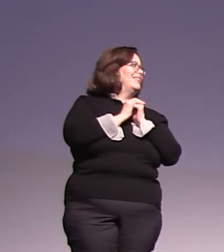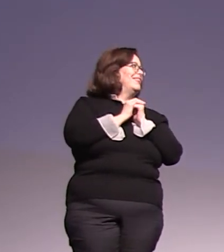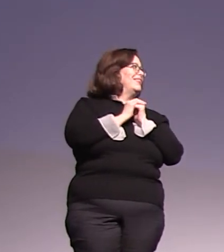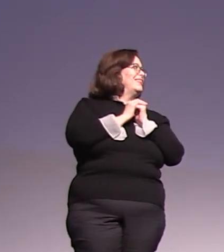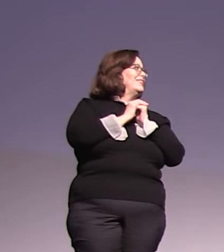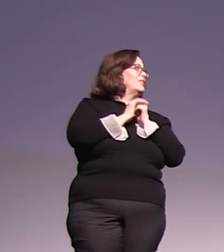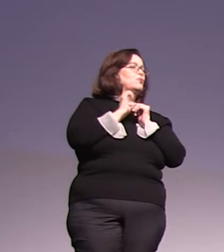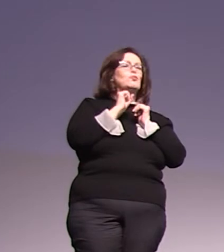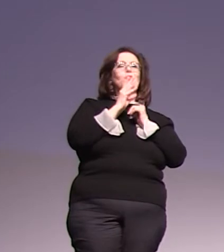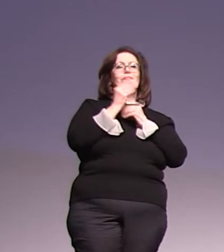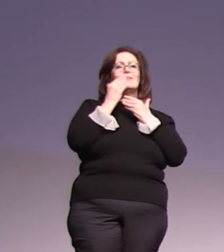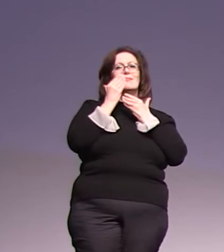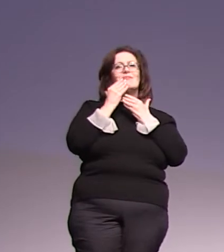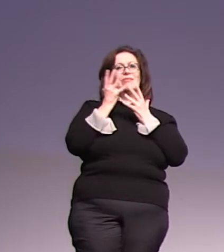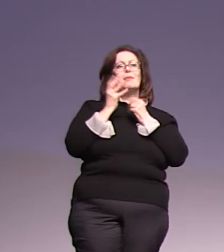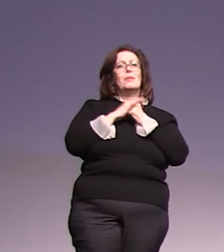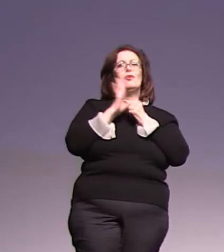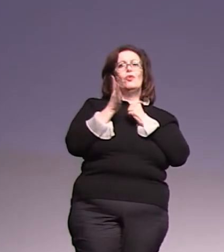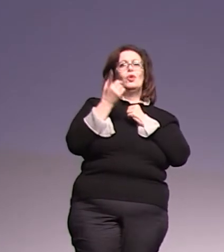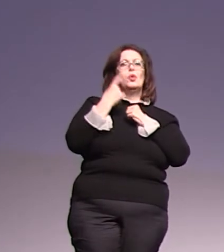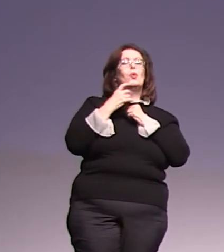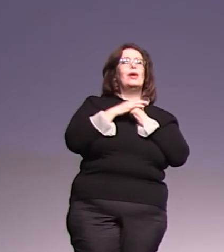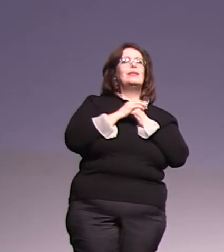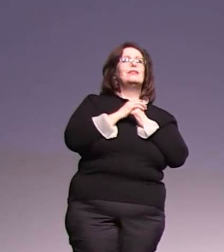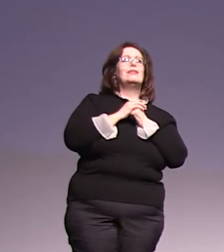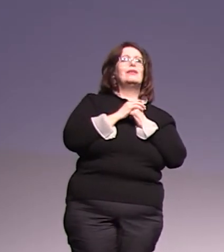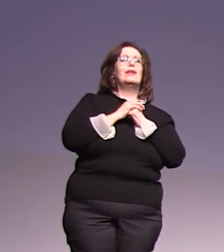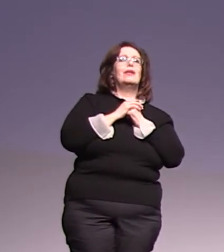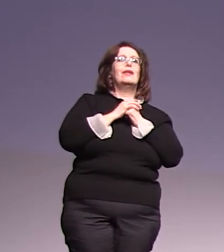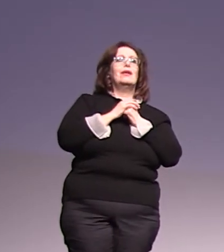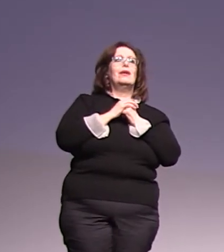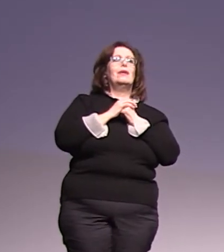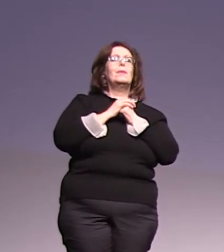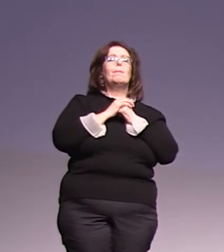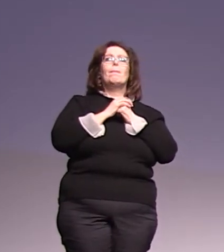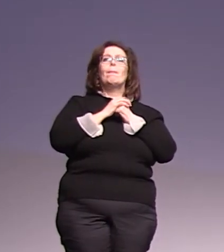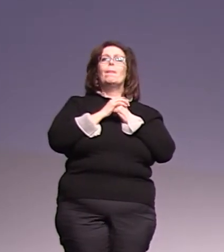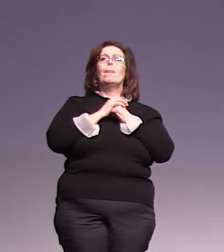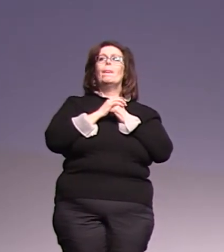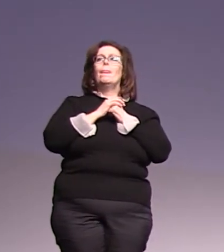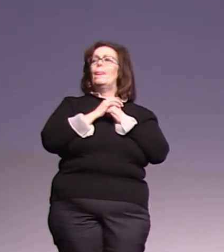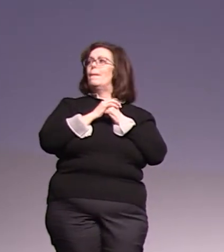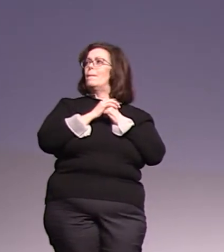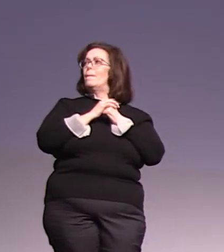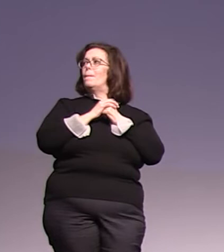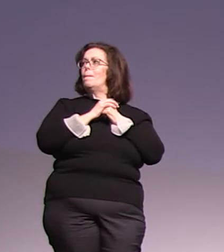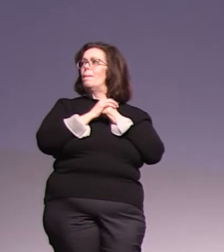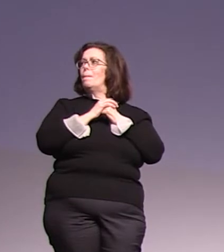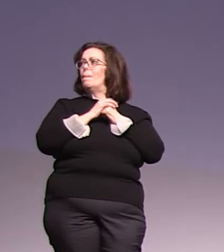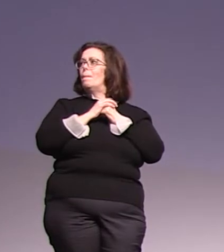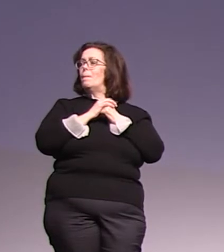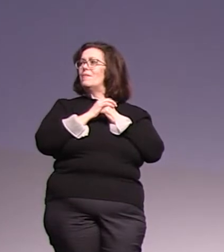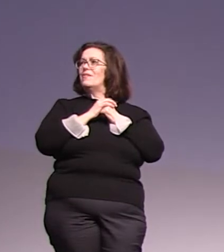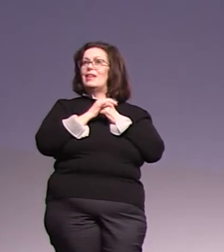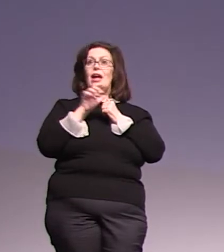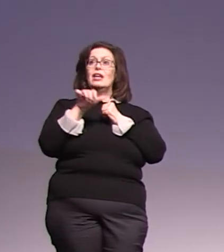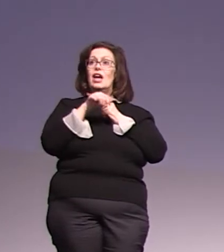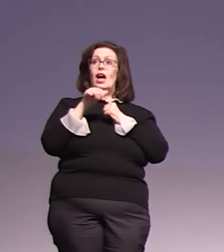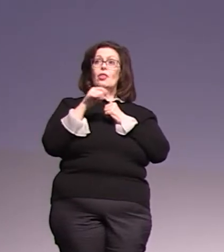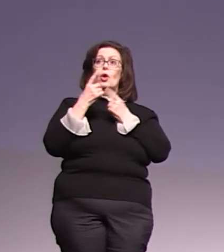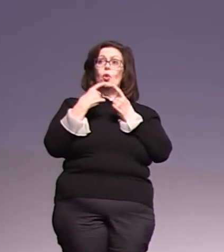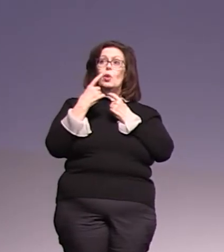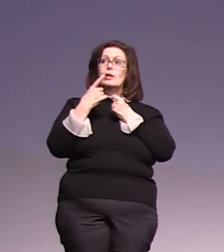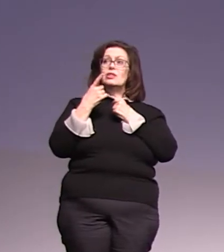So thank you very much for the question, and hopefully that provides a little bit more clarity there. Love the shout outs, Commissioner. Any additional questions from